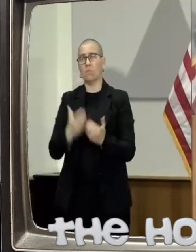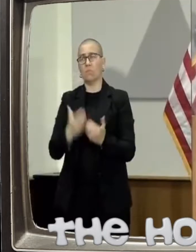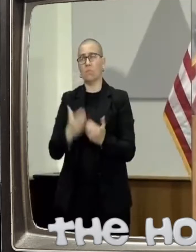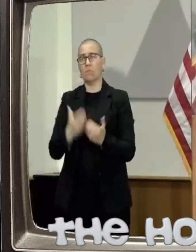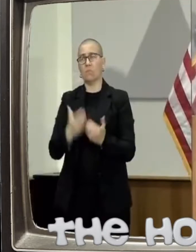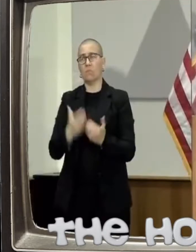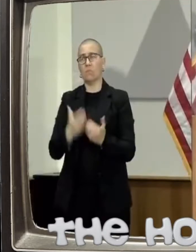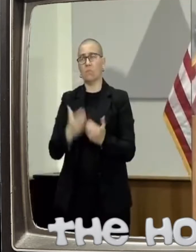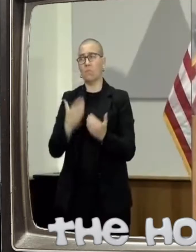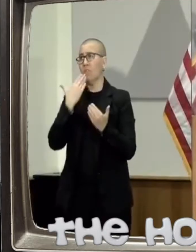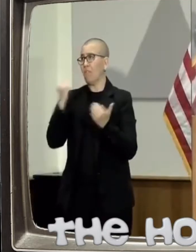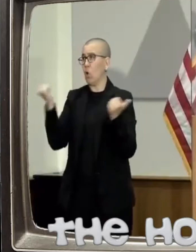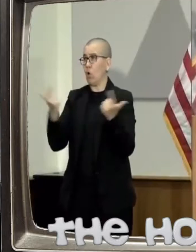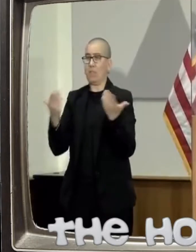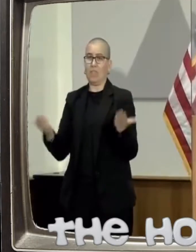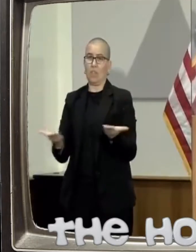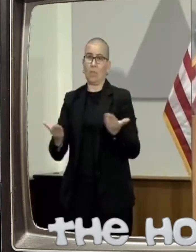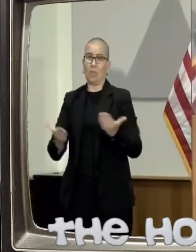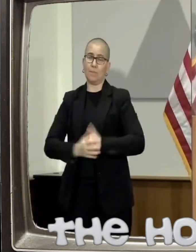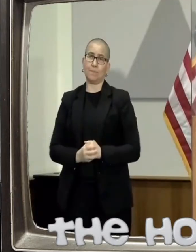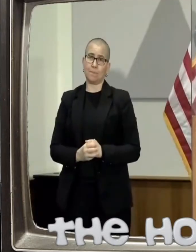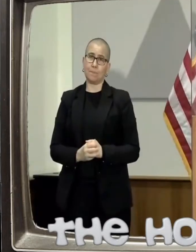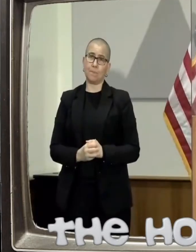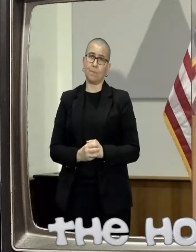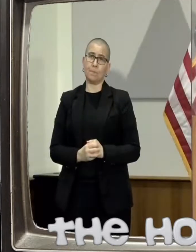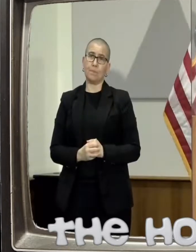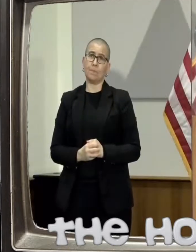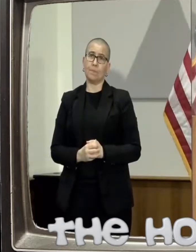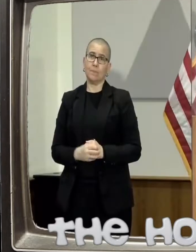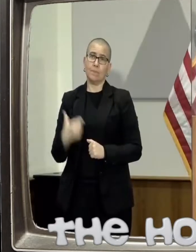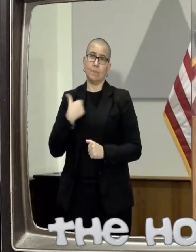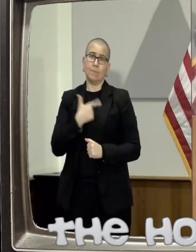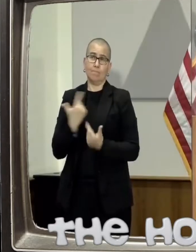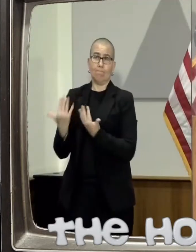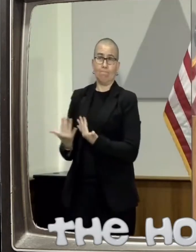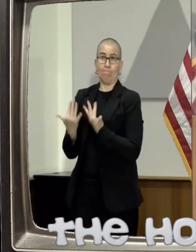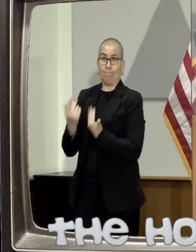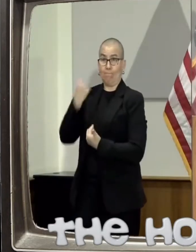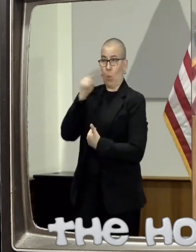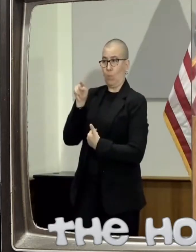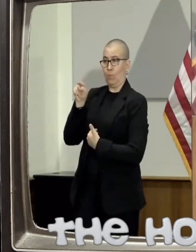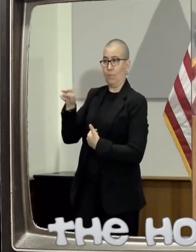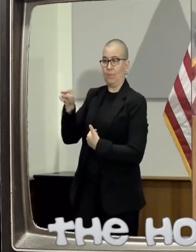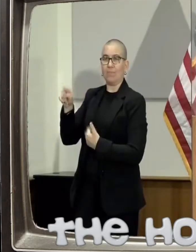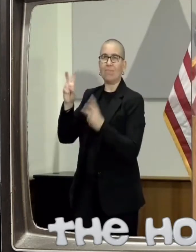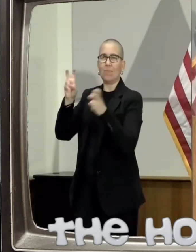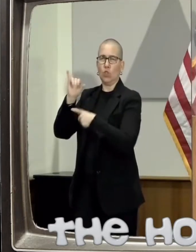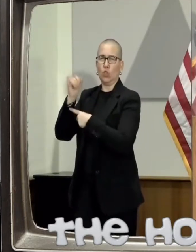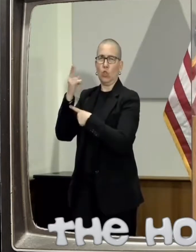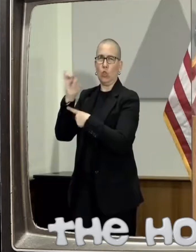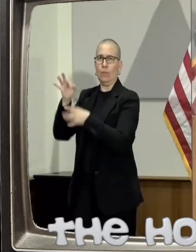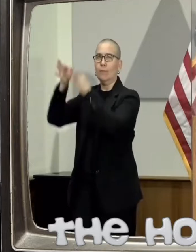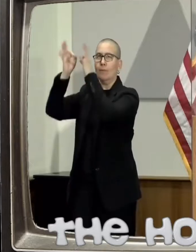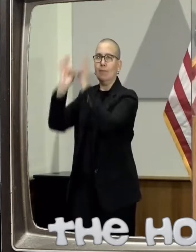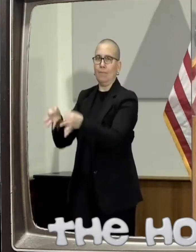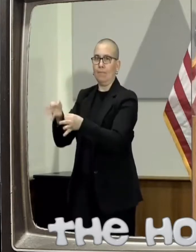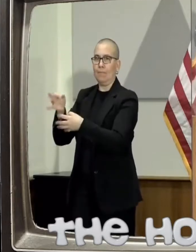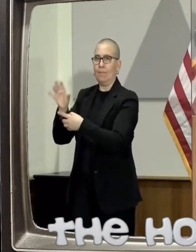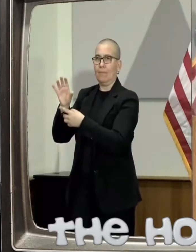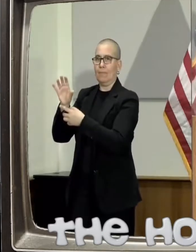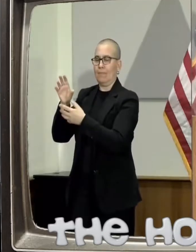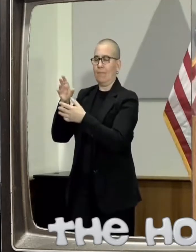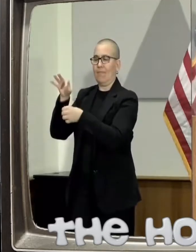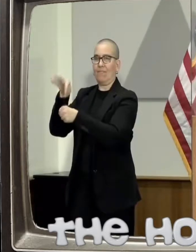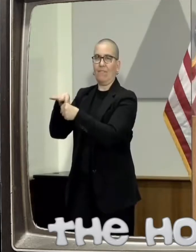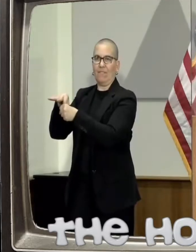Frey. As we await the verdict, there are several inescapable truths. Over